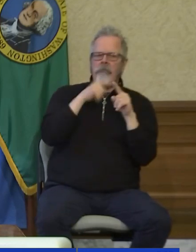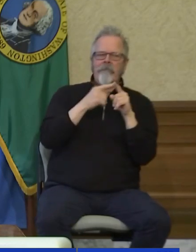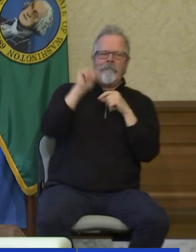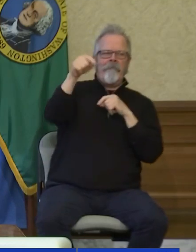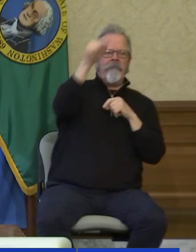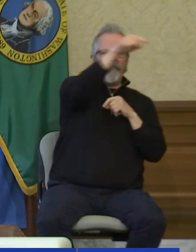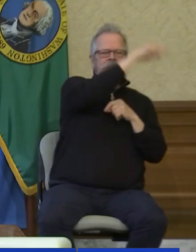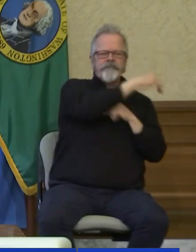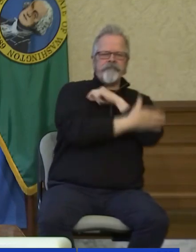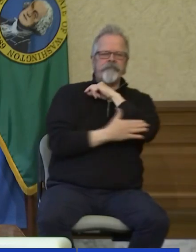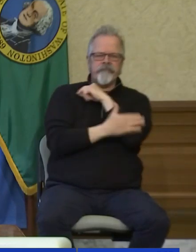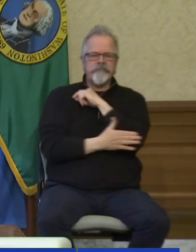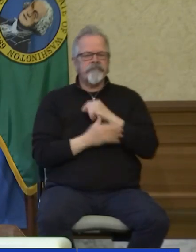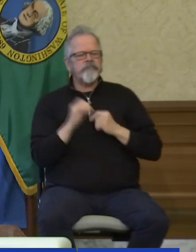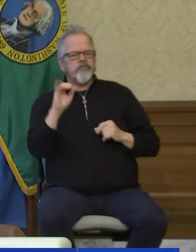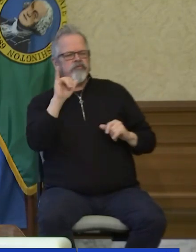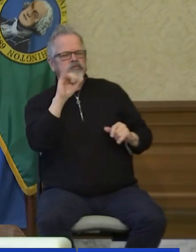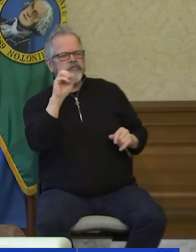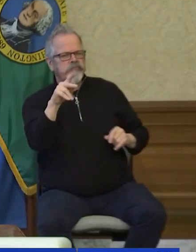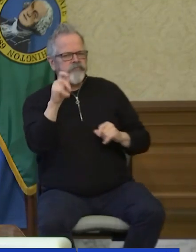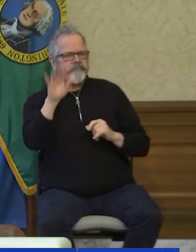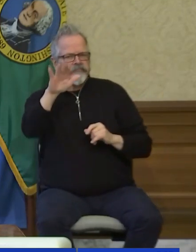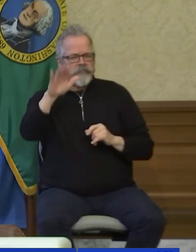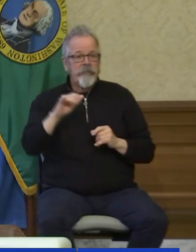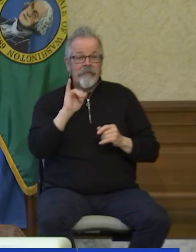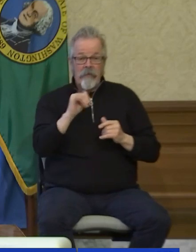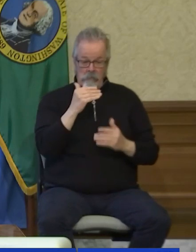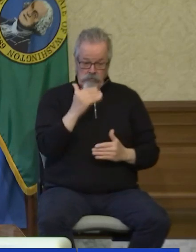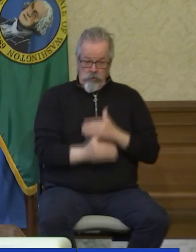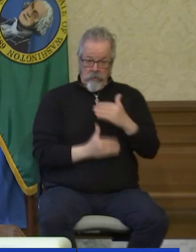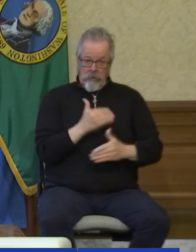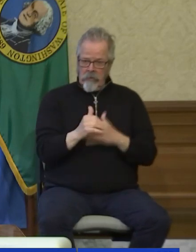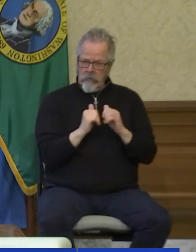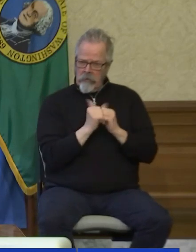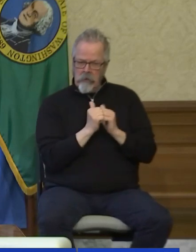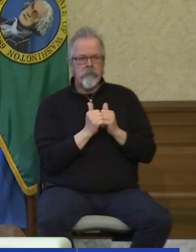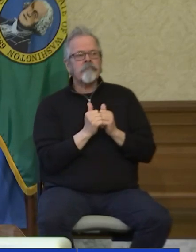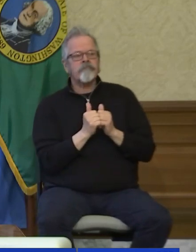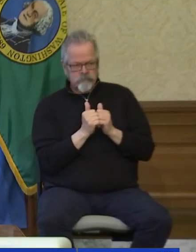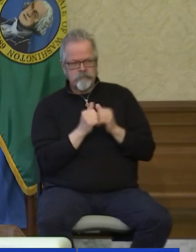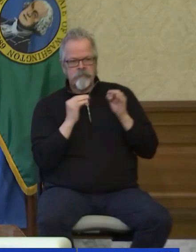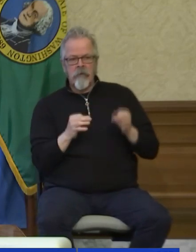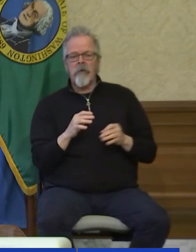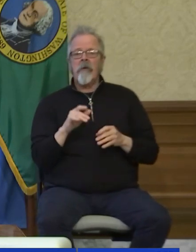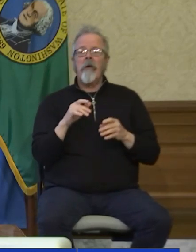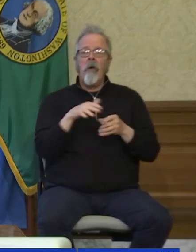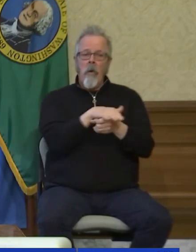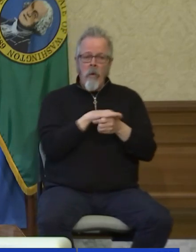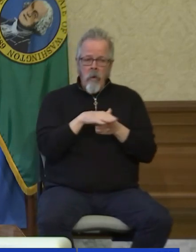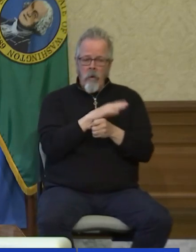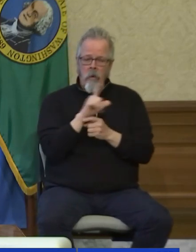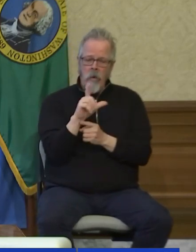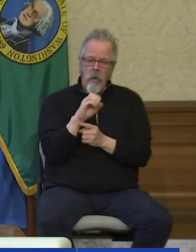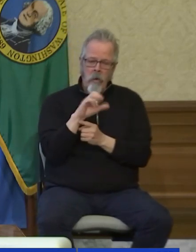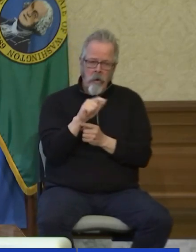So the process will be that the local health department will need to make a decision